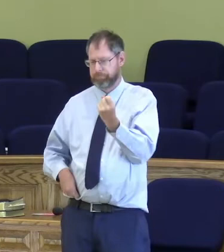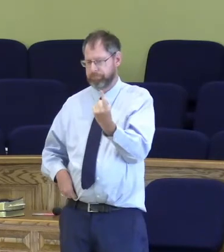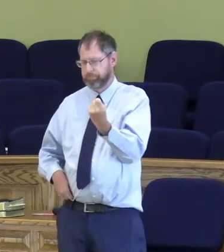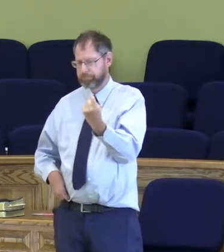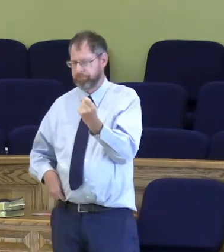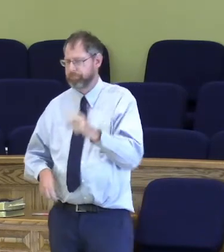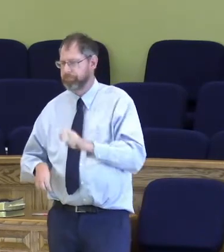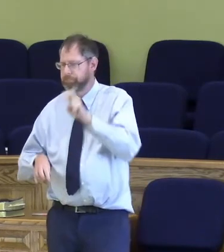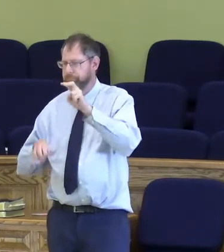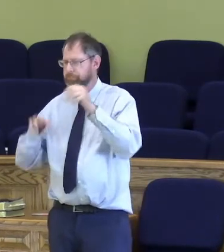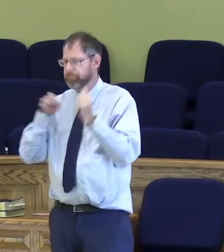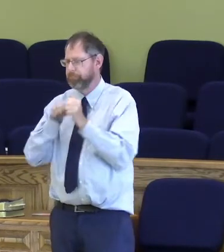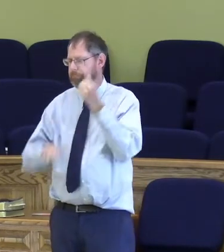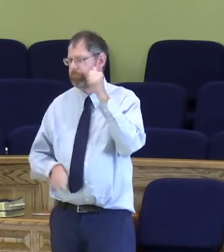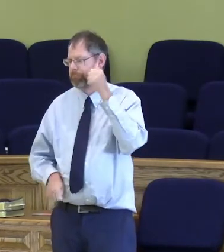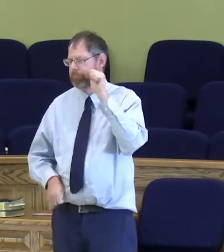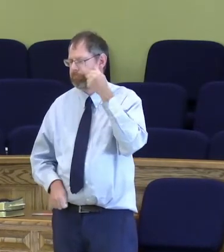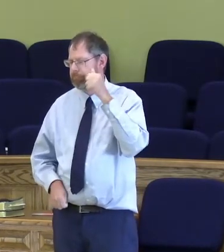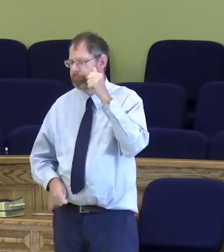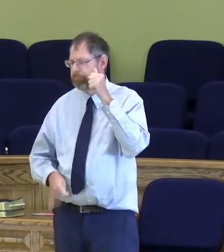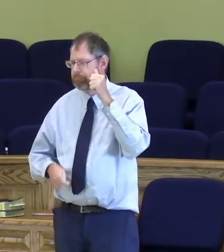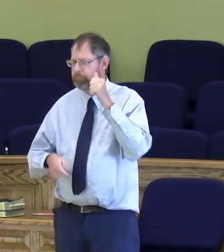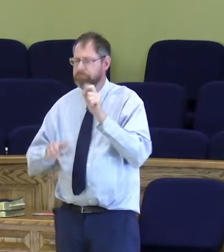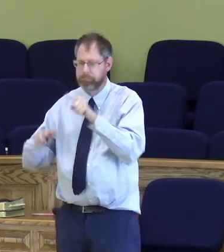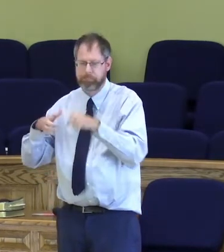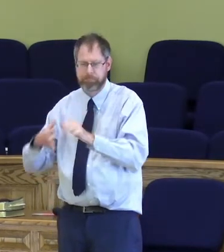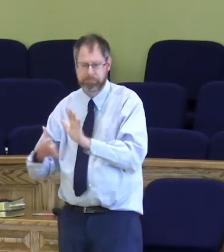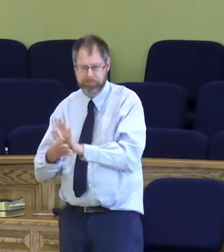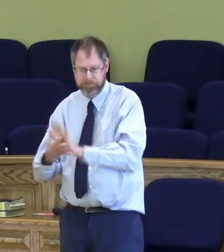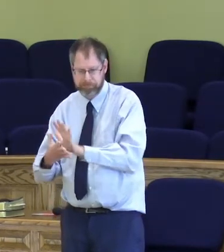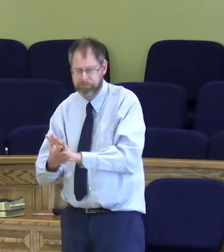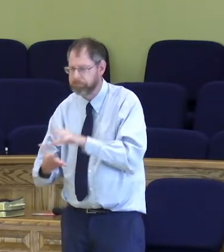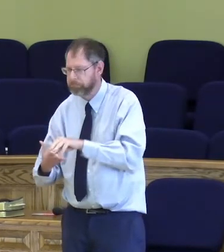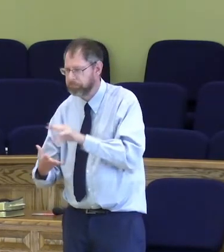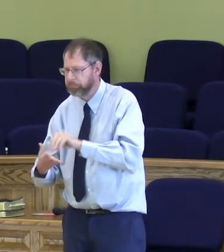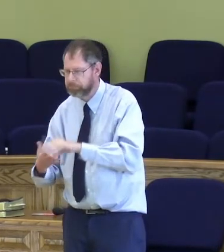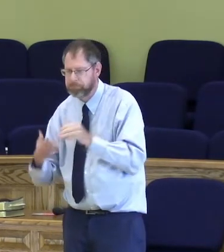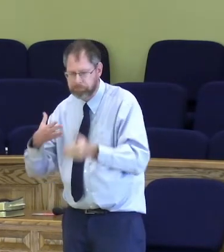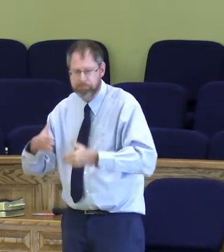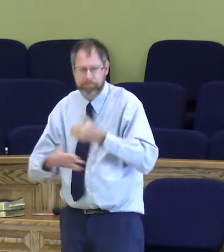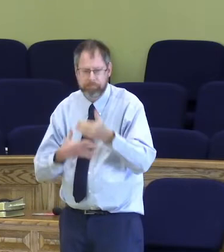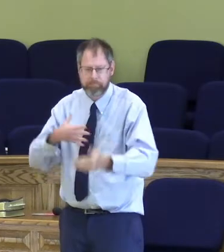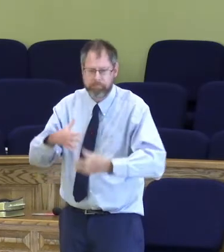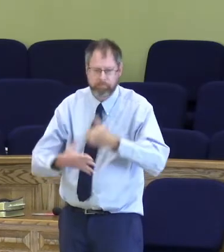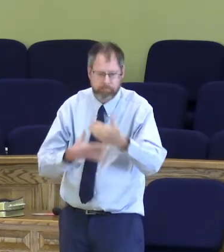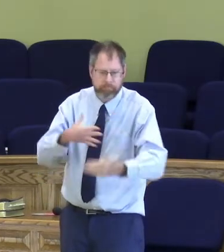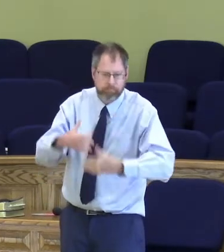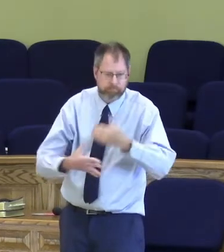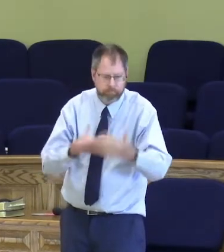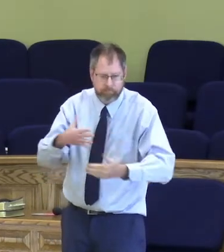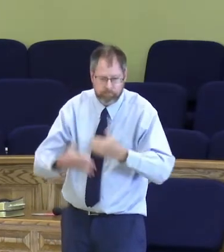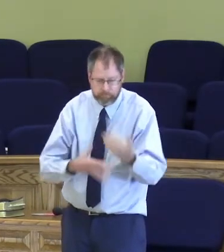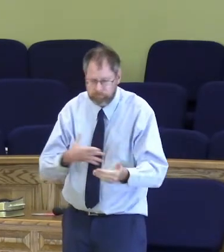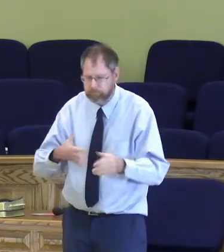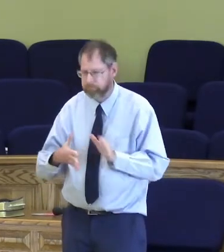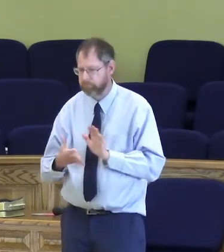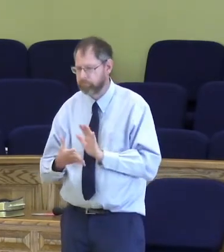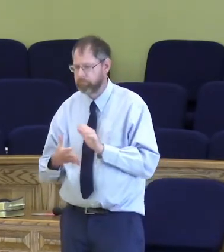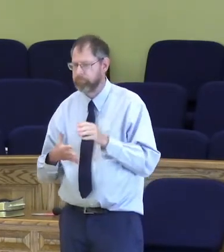just an overcomer. And then he moved to Michigan when he was 11 years old and started going to school with an aunt that he was living with and began to